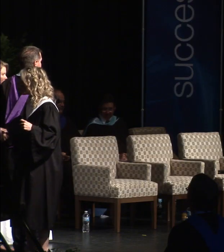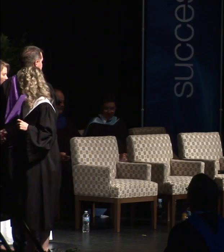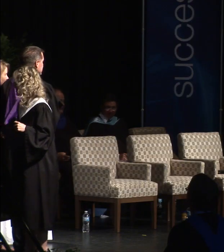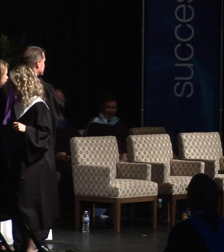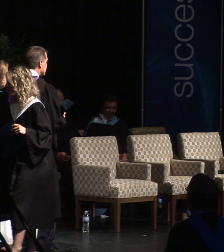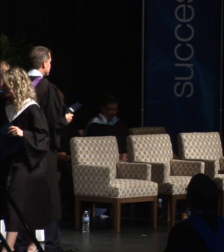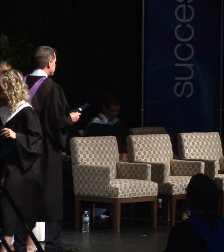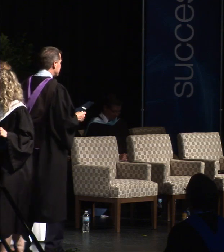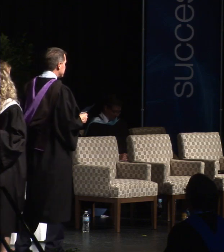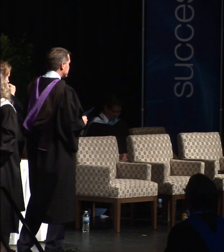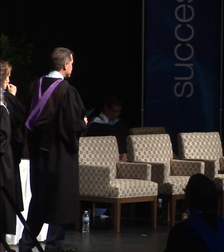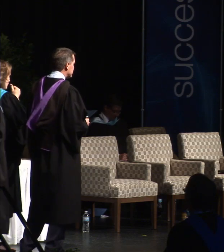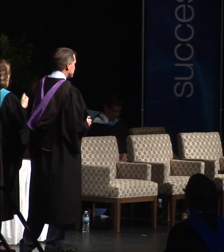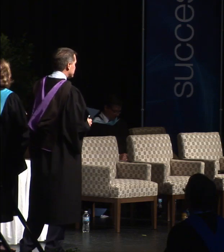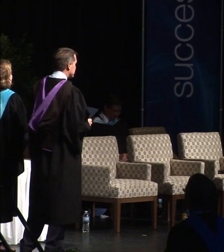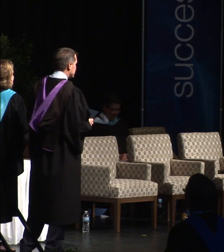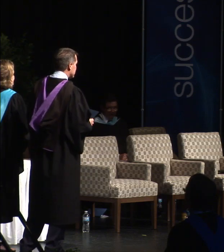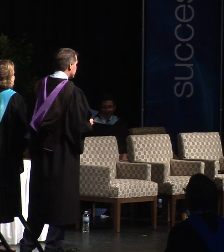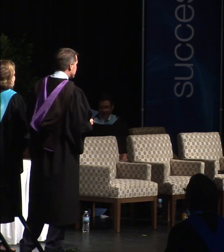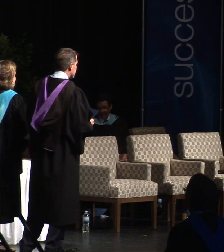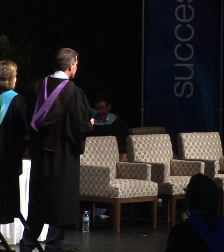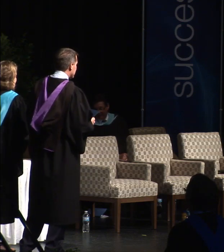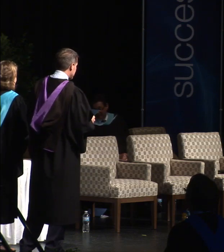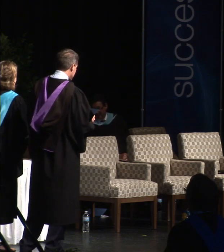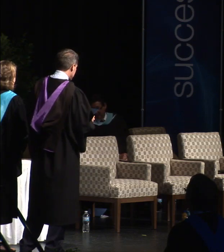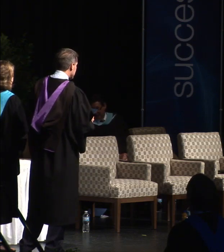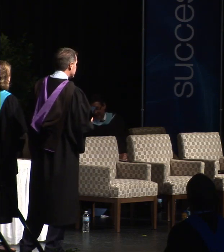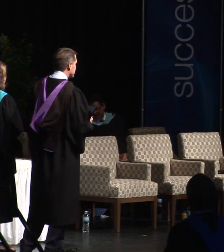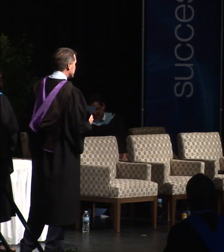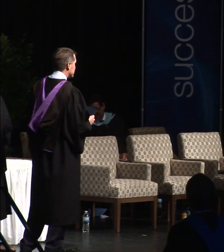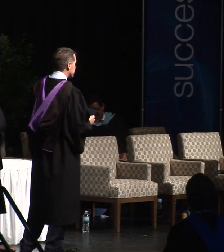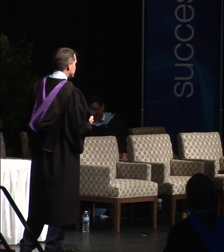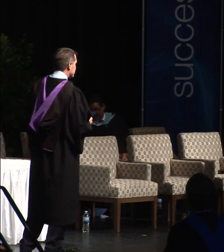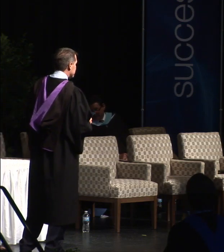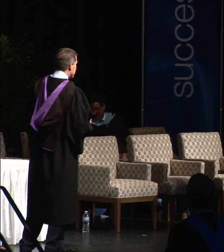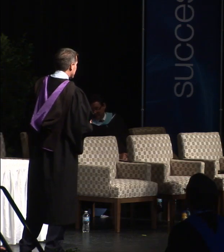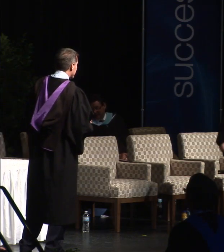Patricia Elena McDonald Honors.